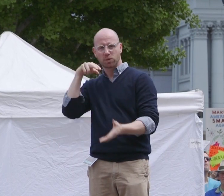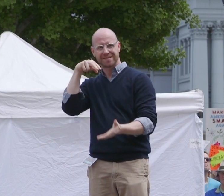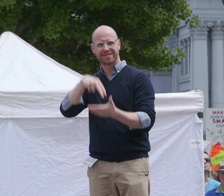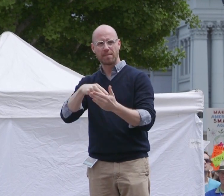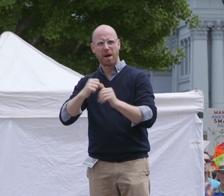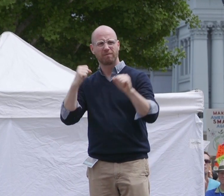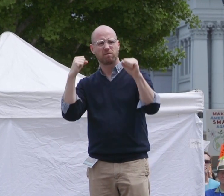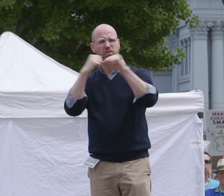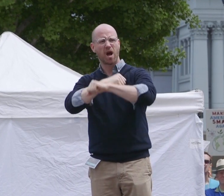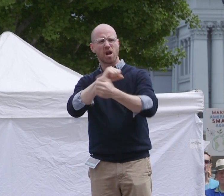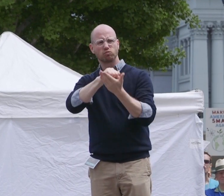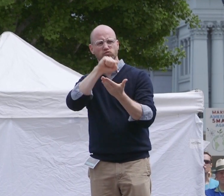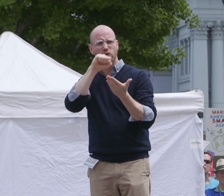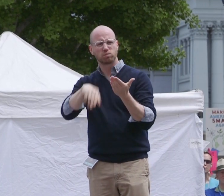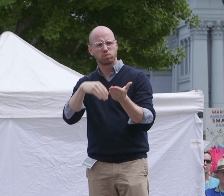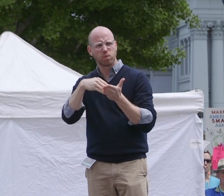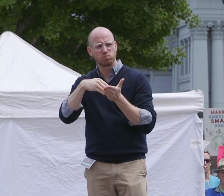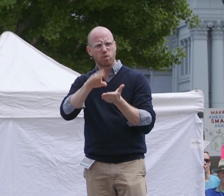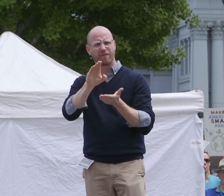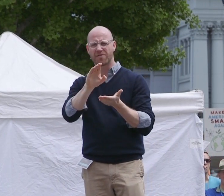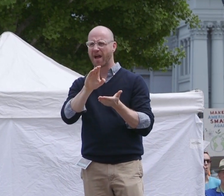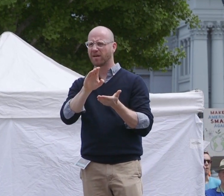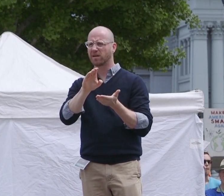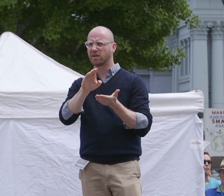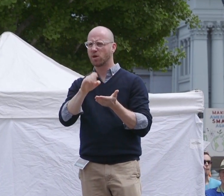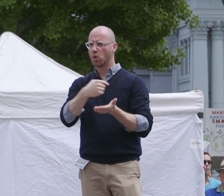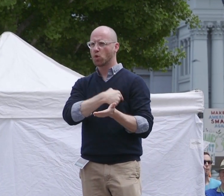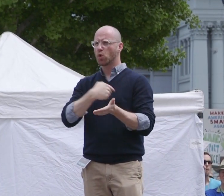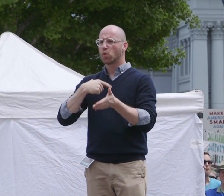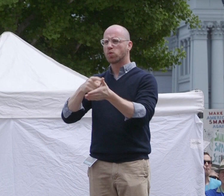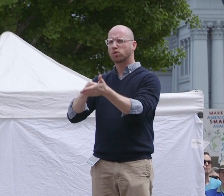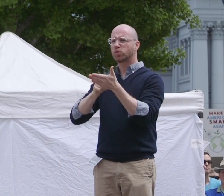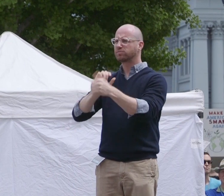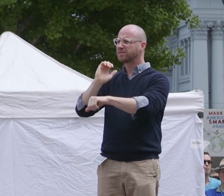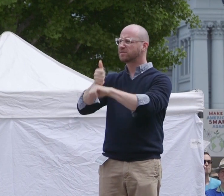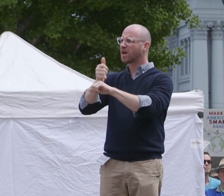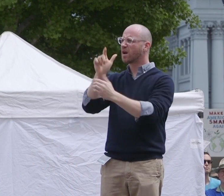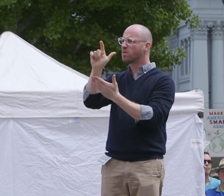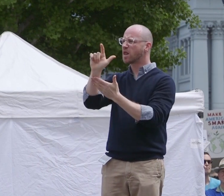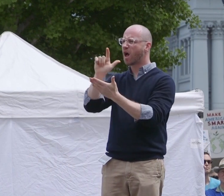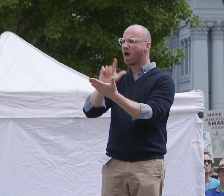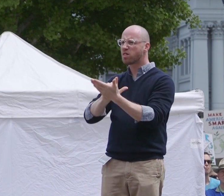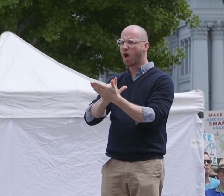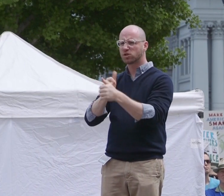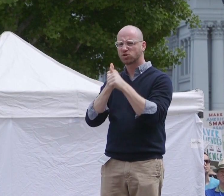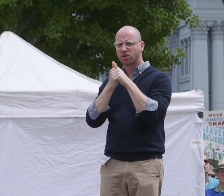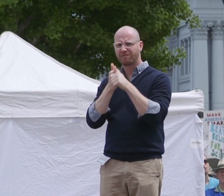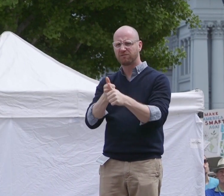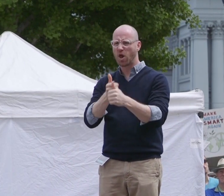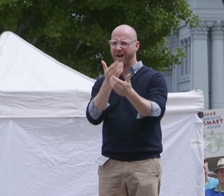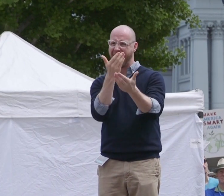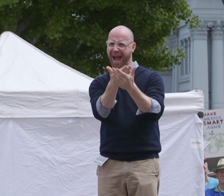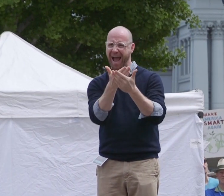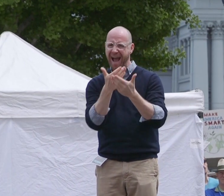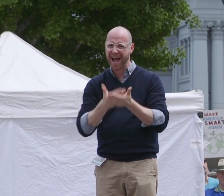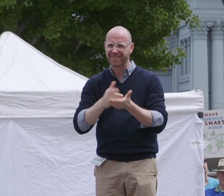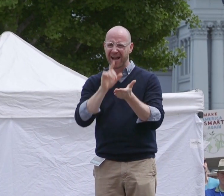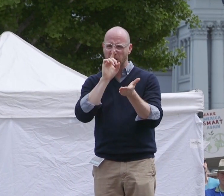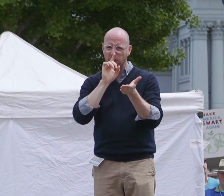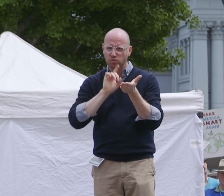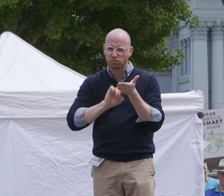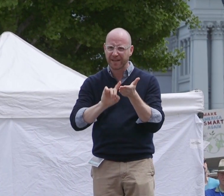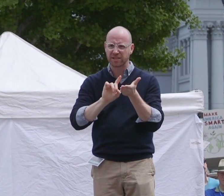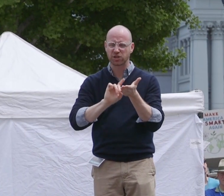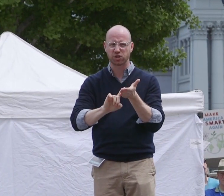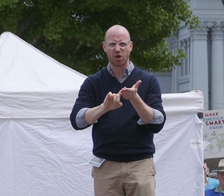We demand policies based upon empirical evidence and consensus. We demand